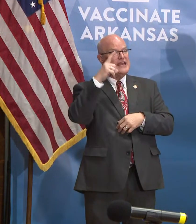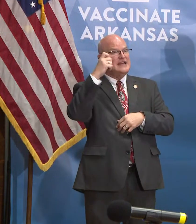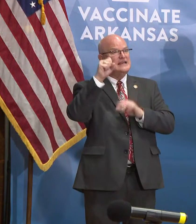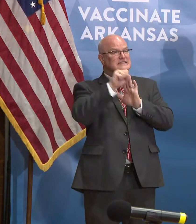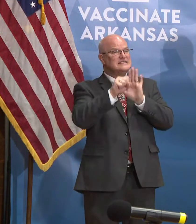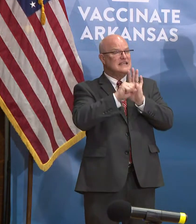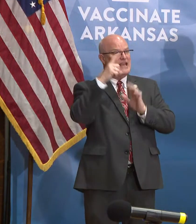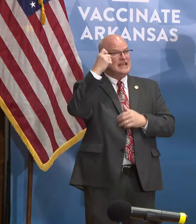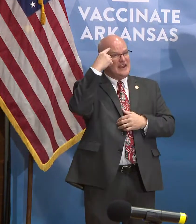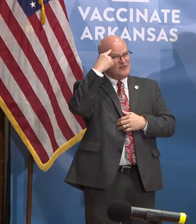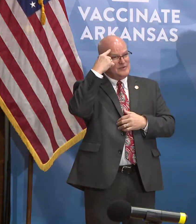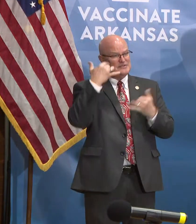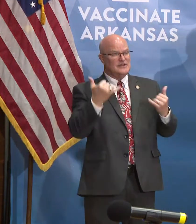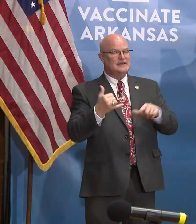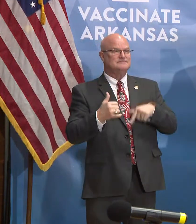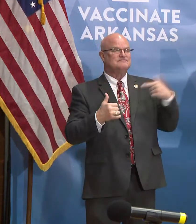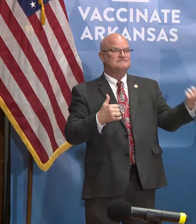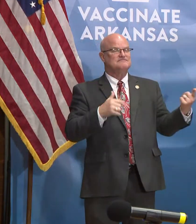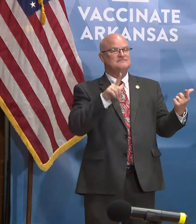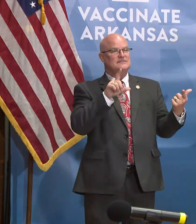that, I'll turn it over to you, Lori.